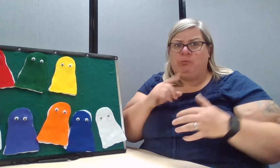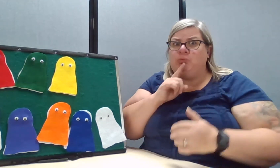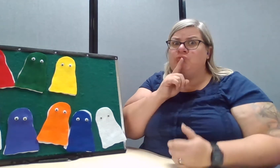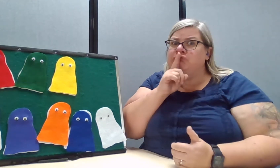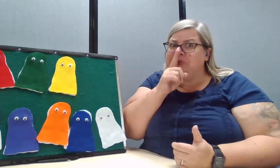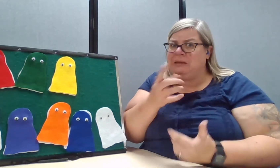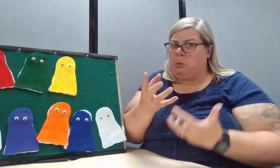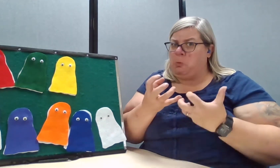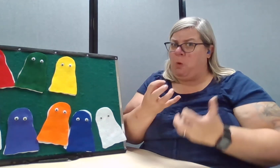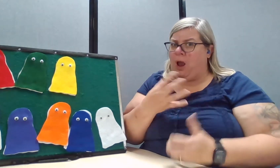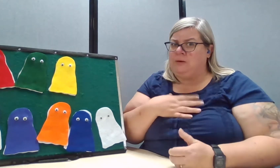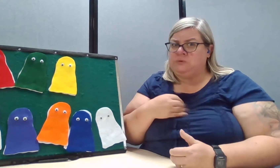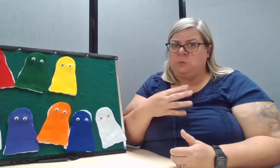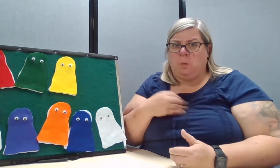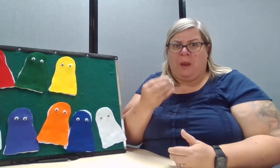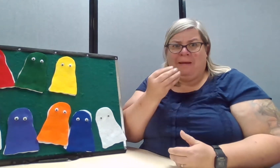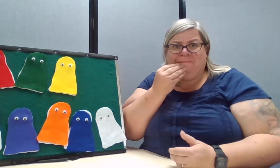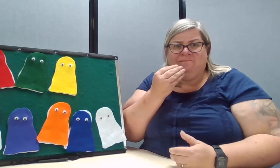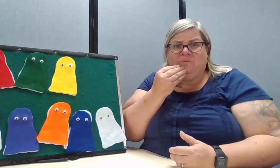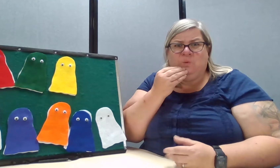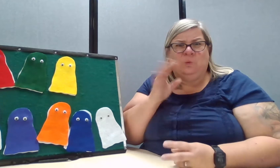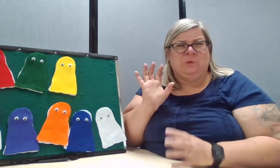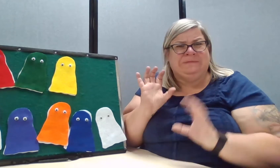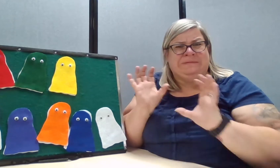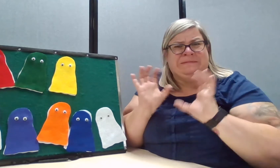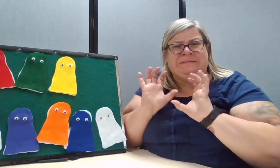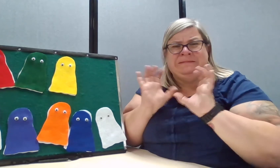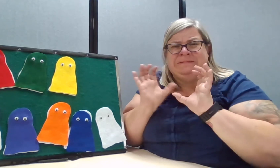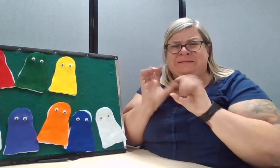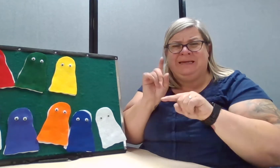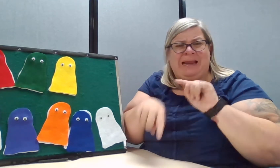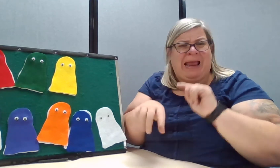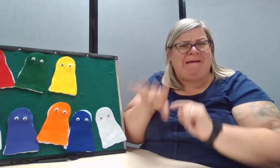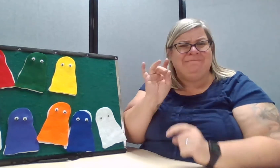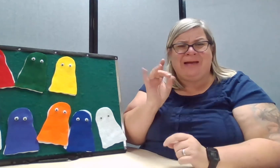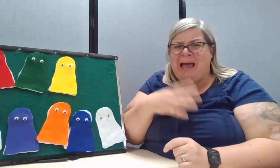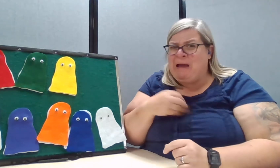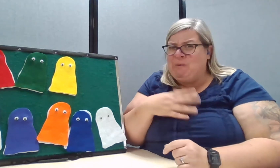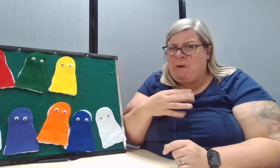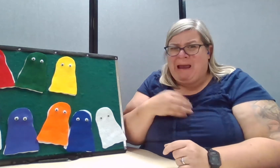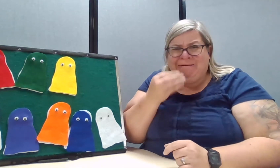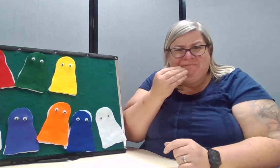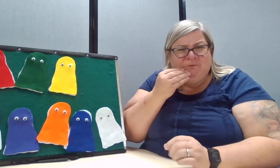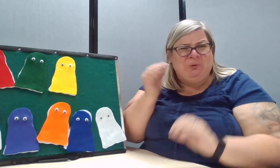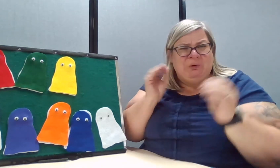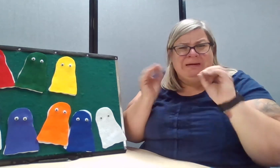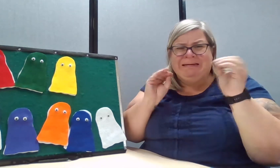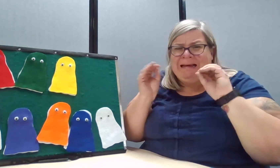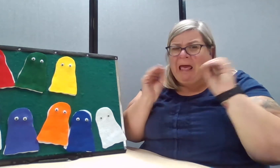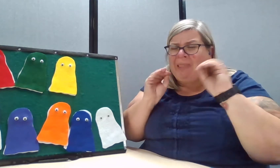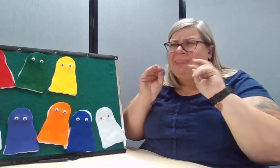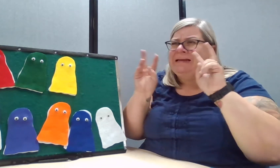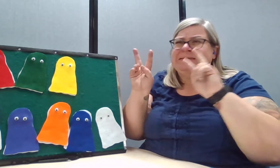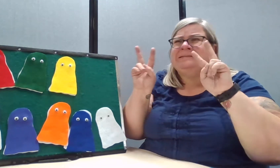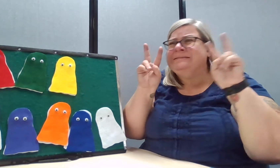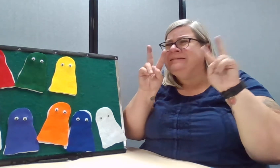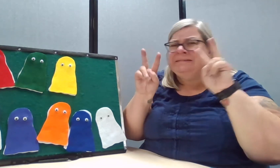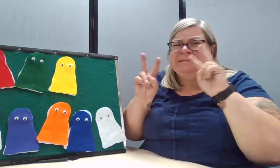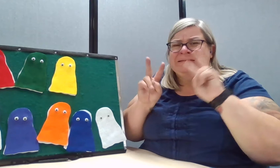was a little scared. Little ghost number 8 still wanted to stay white, and there didn't see any food